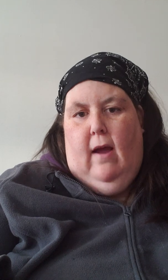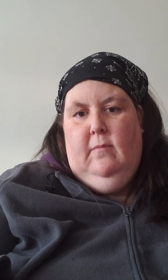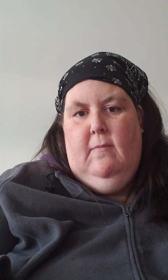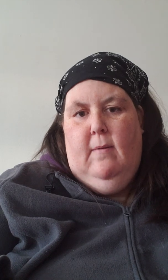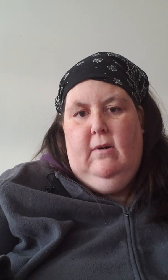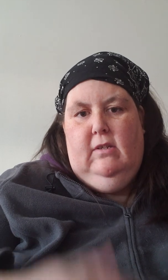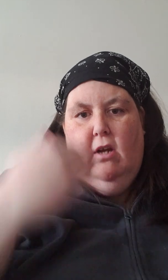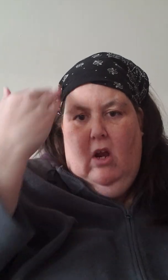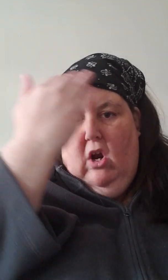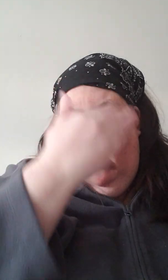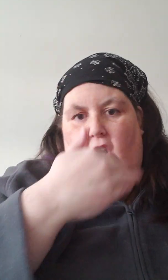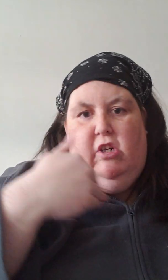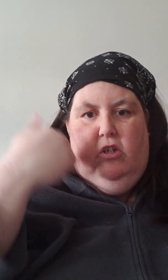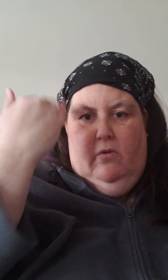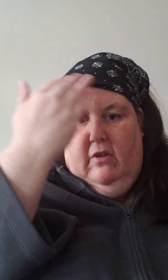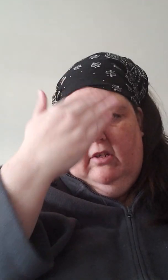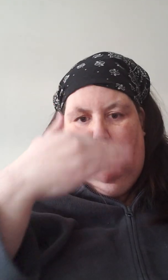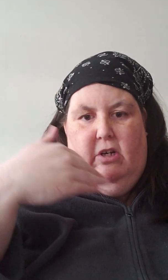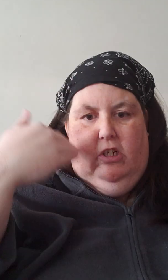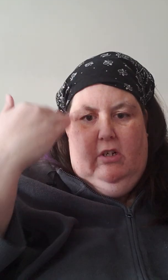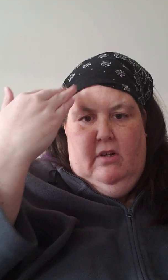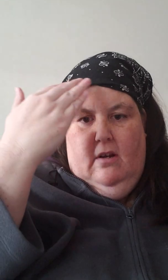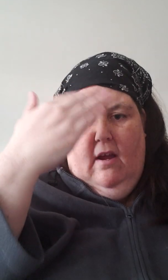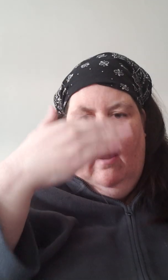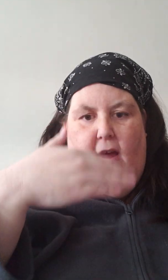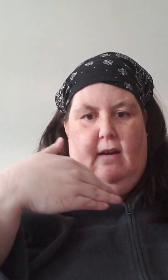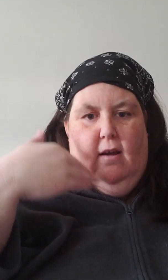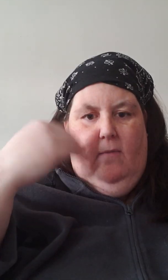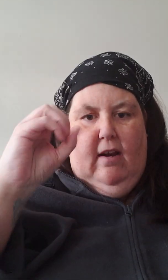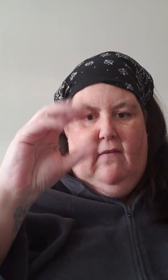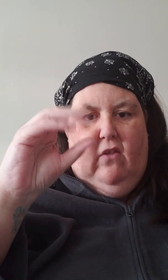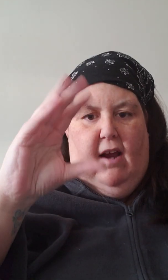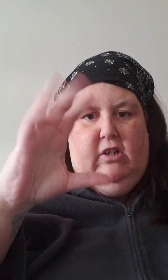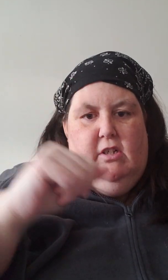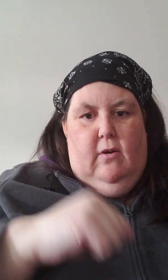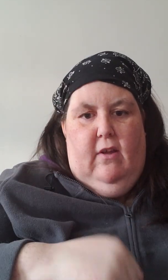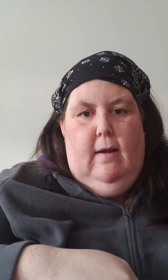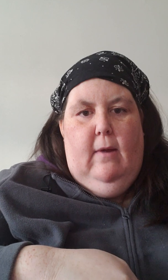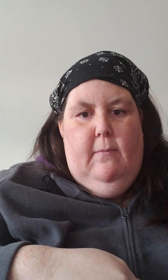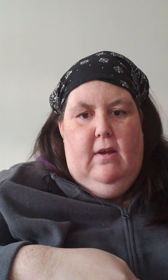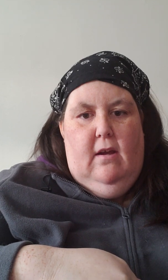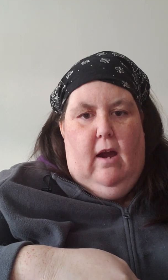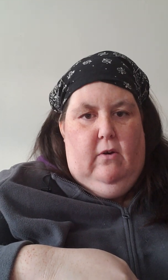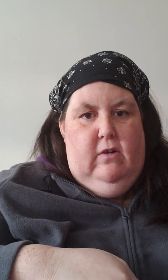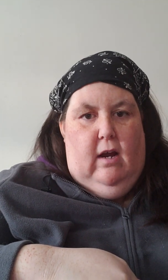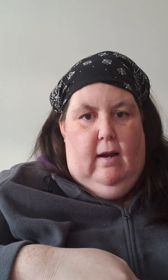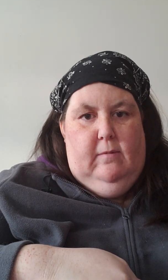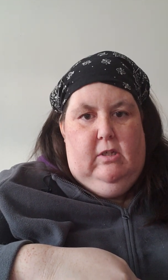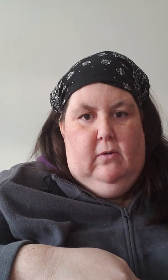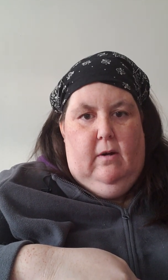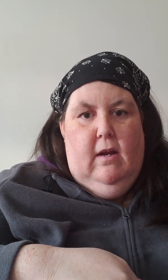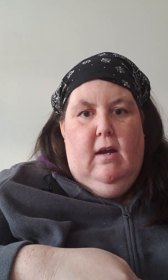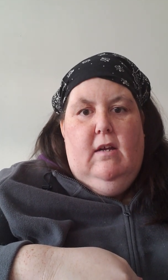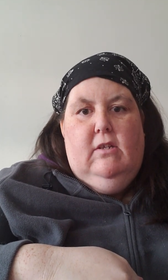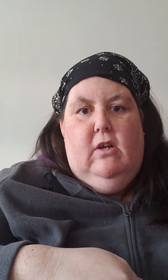family members are to do in this region. And I'm getting flashes, so I think I might be out of time soon.